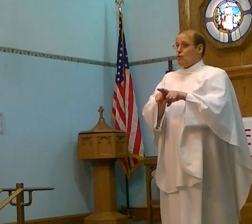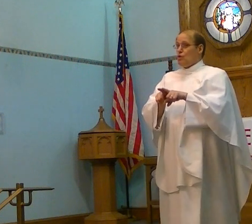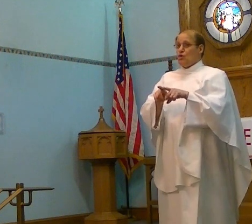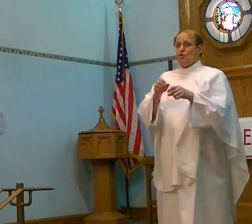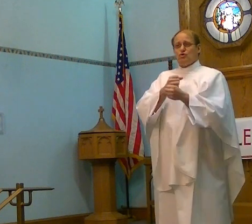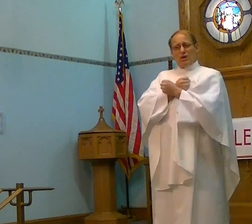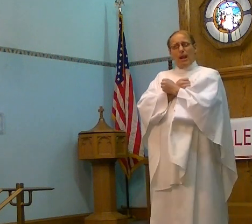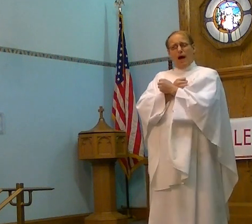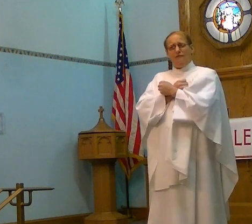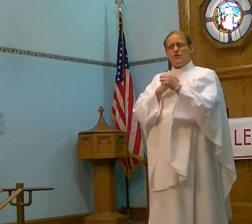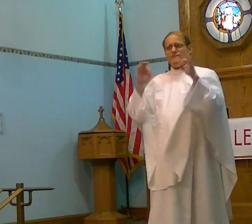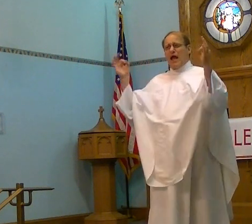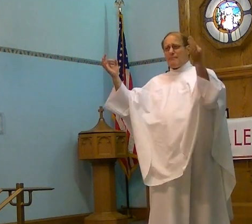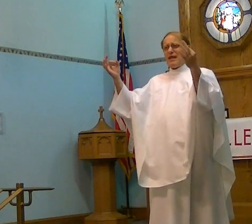Love your family?